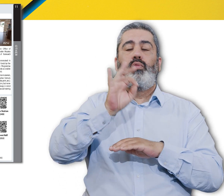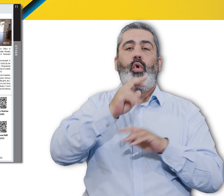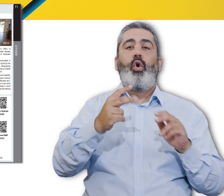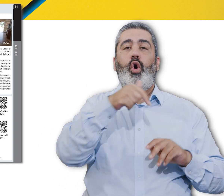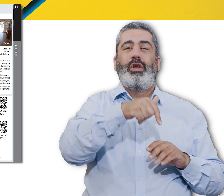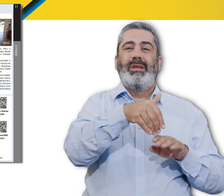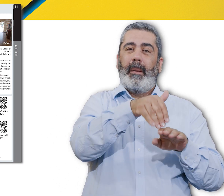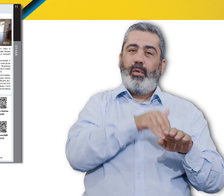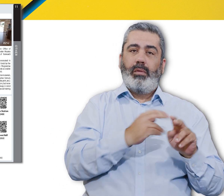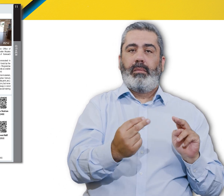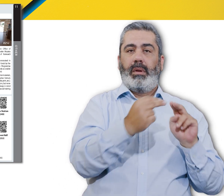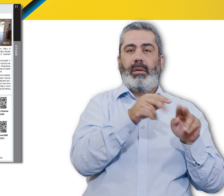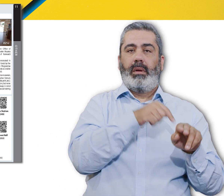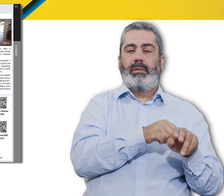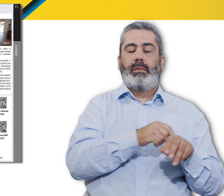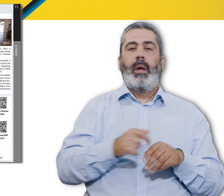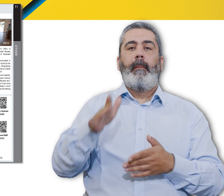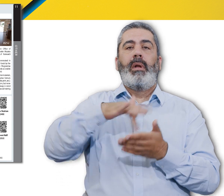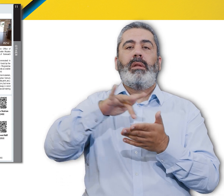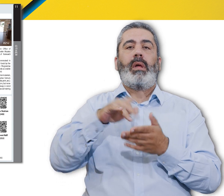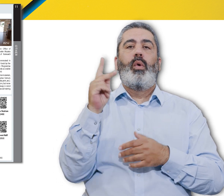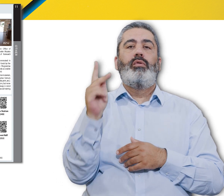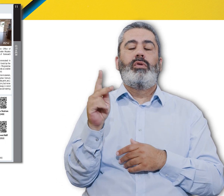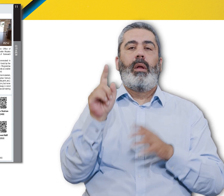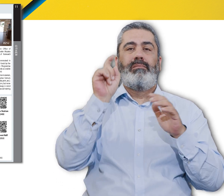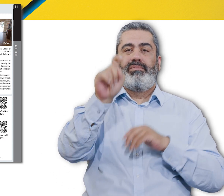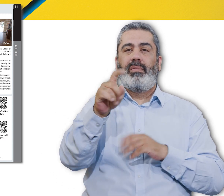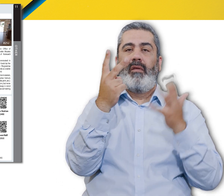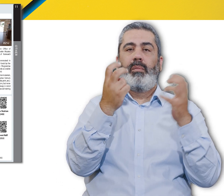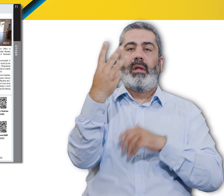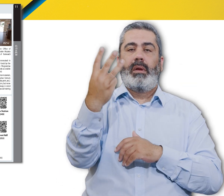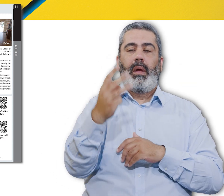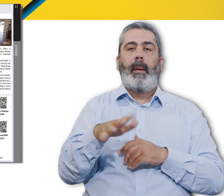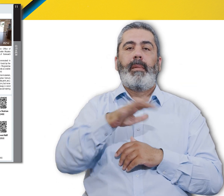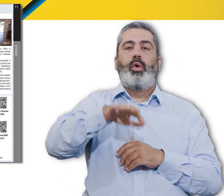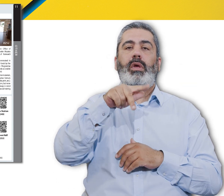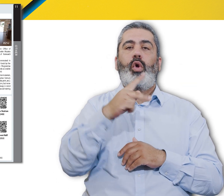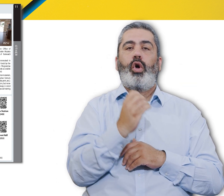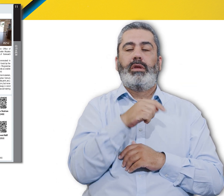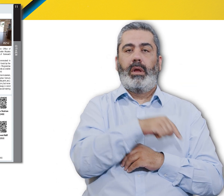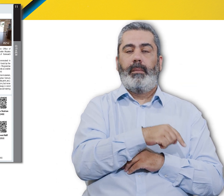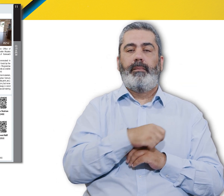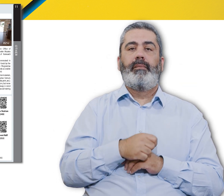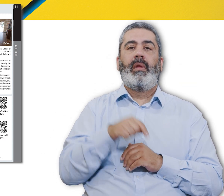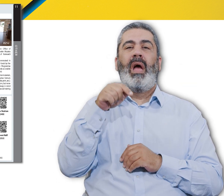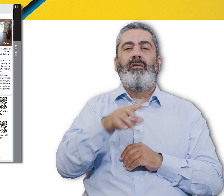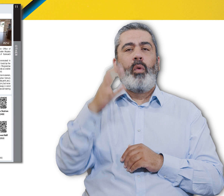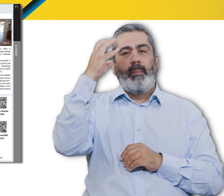Kumsala Square number 173, area, Gorica. The square to Partisans